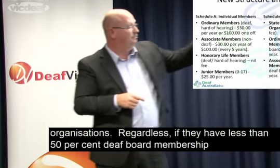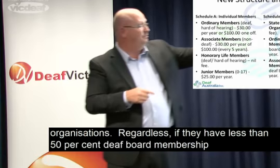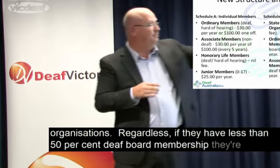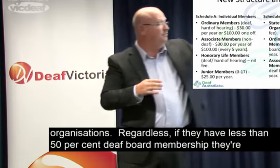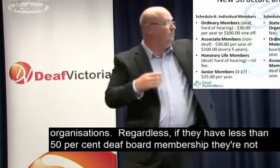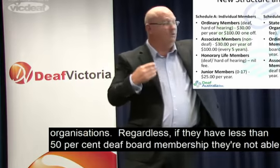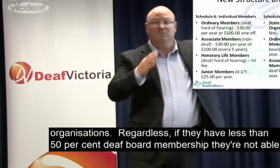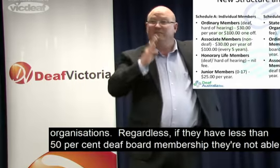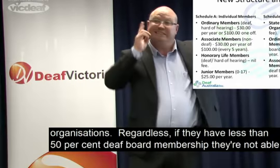that clarifies that for you.